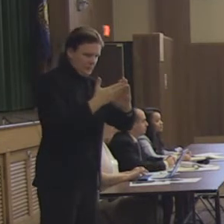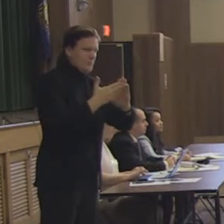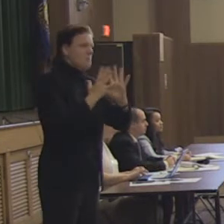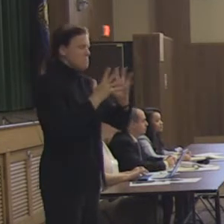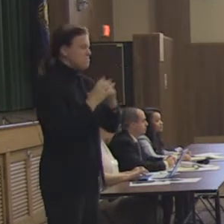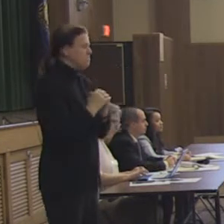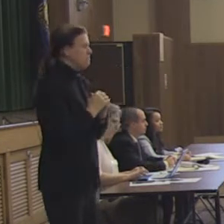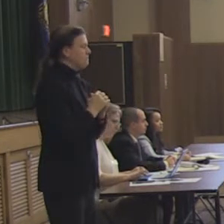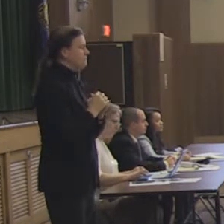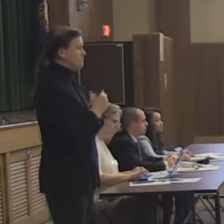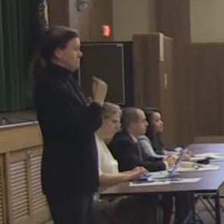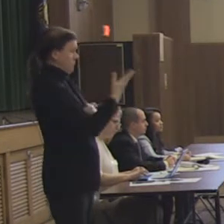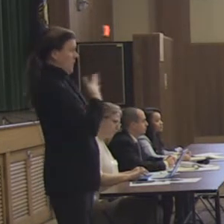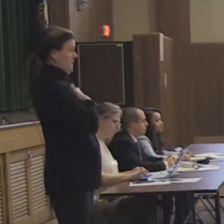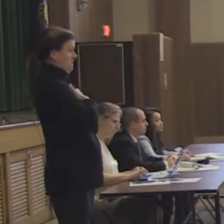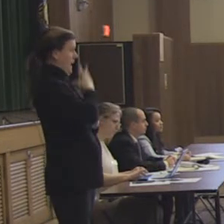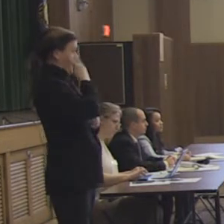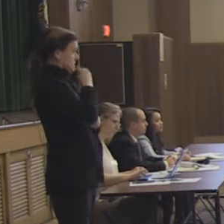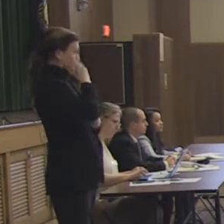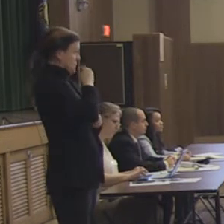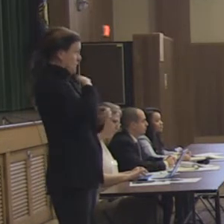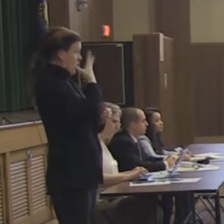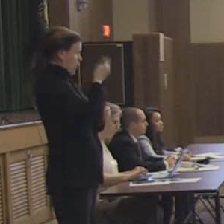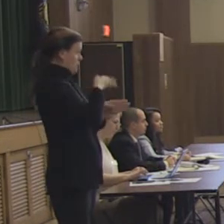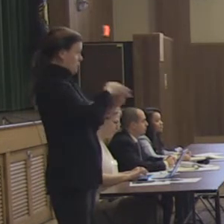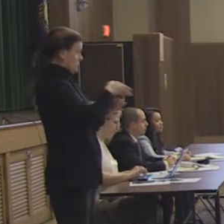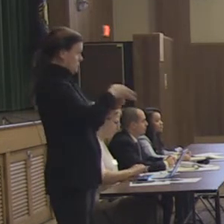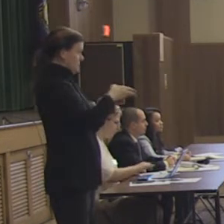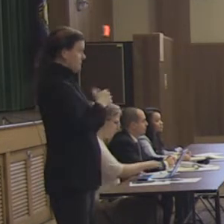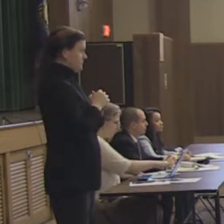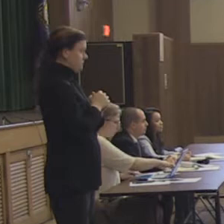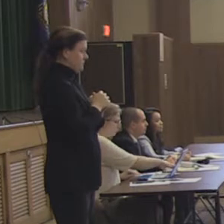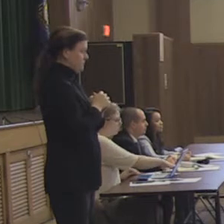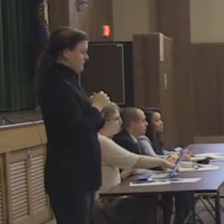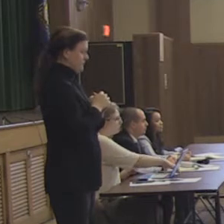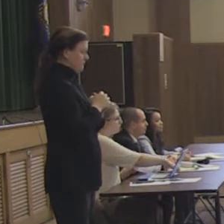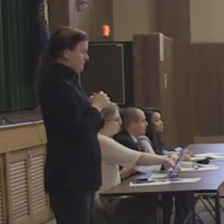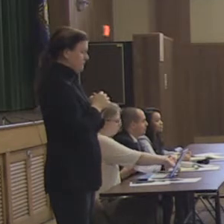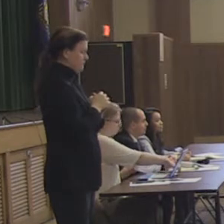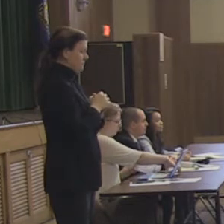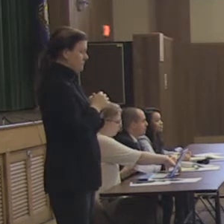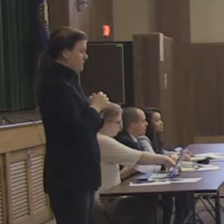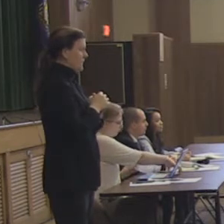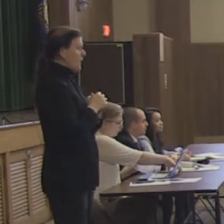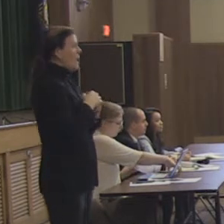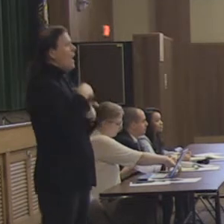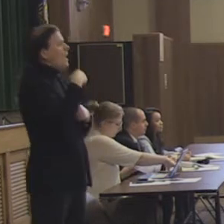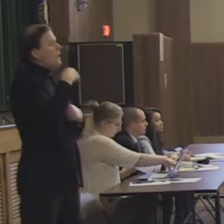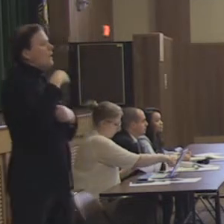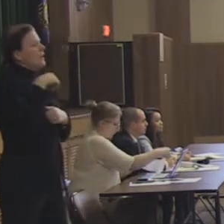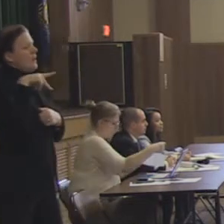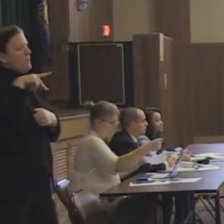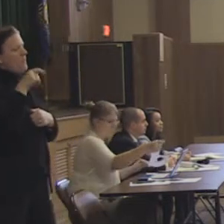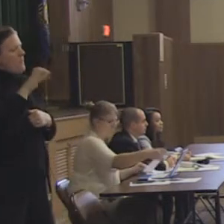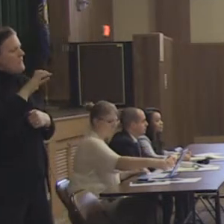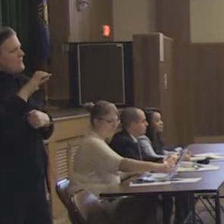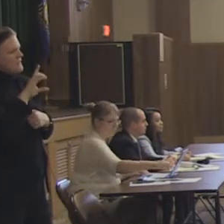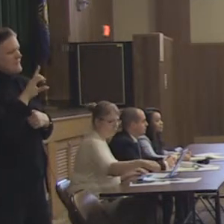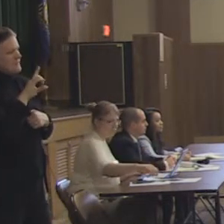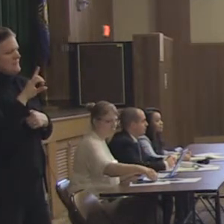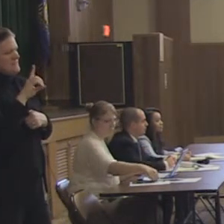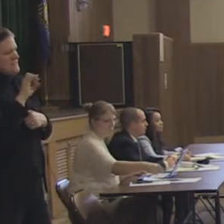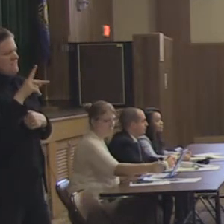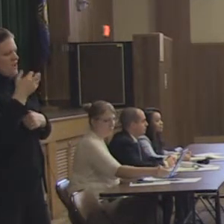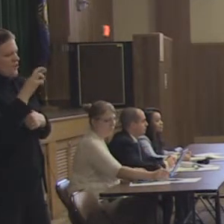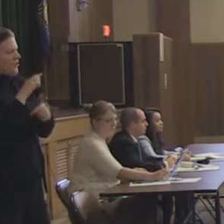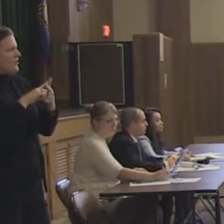services. I can tell you from my own experience, my own research experience, that public defenders, DAs, some